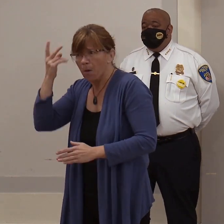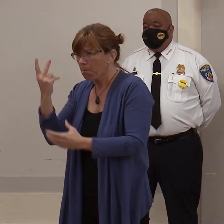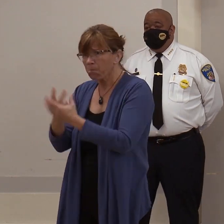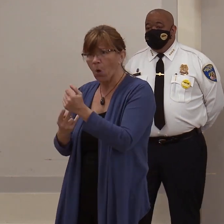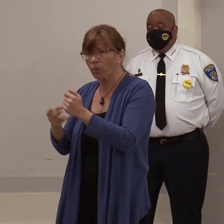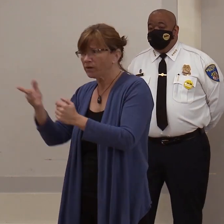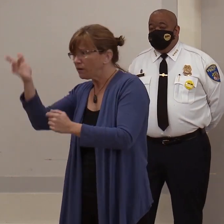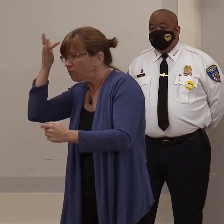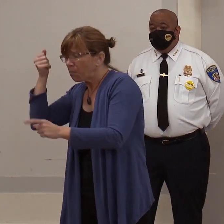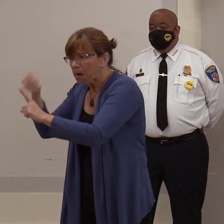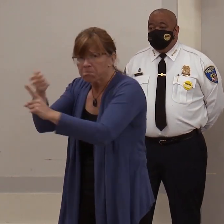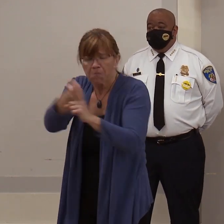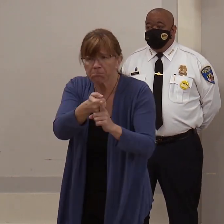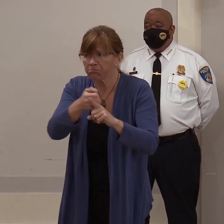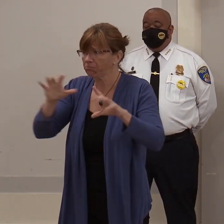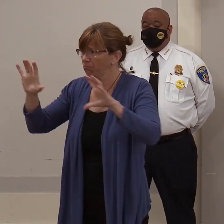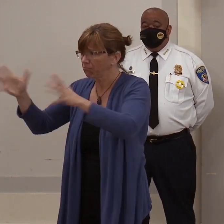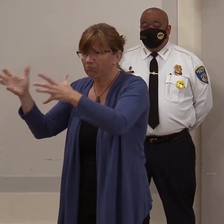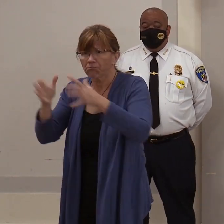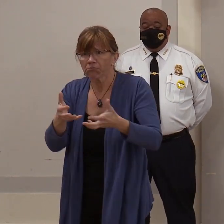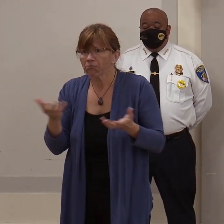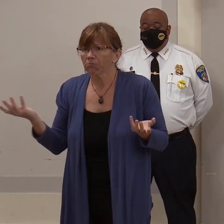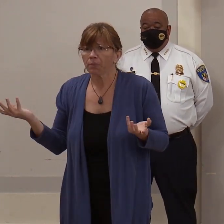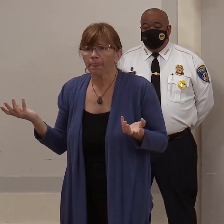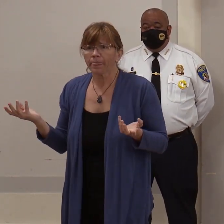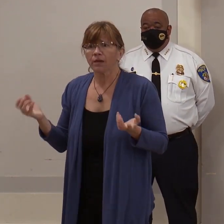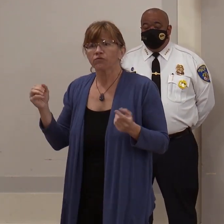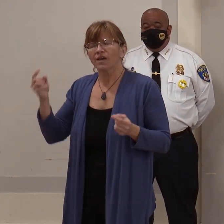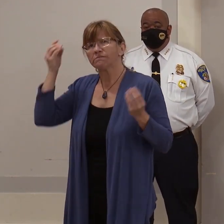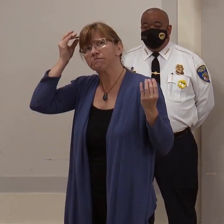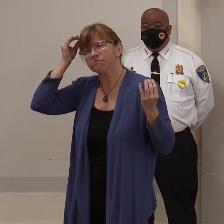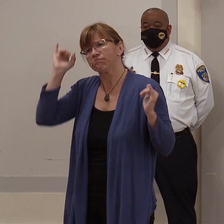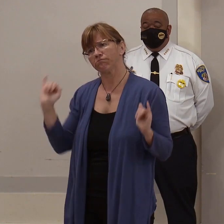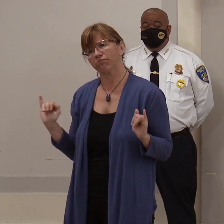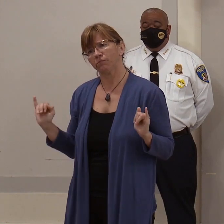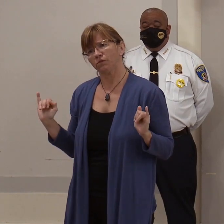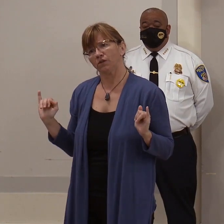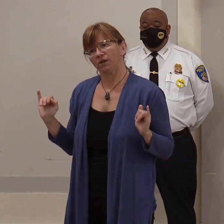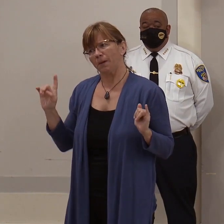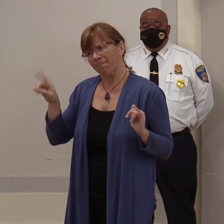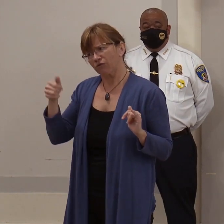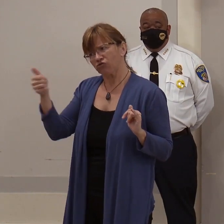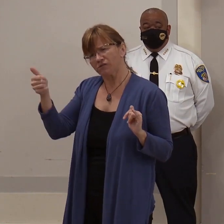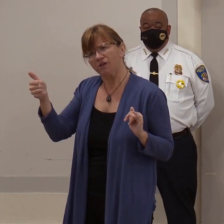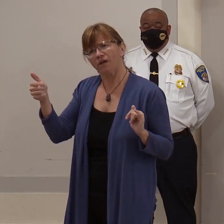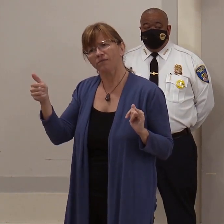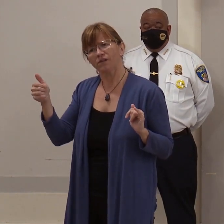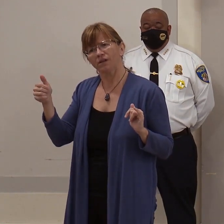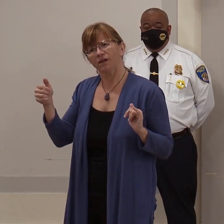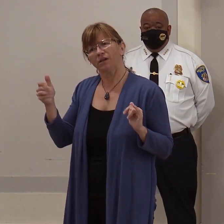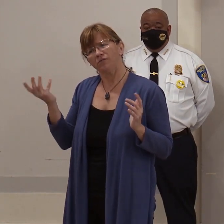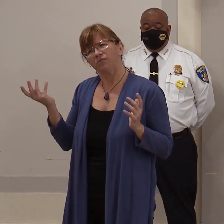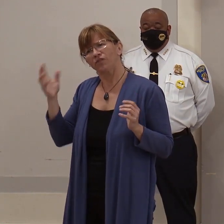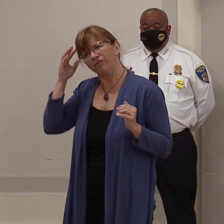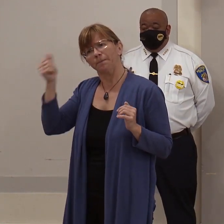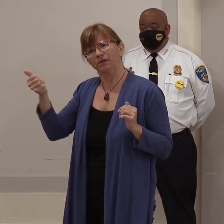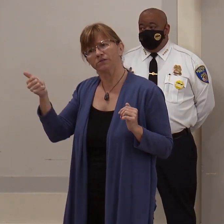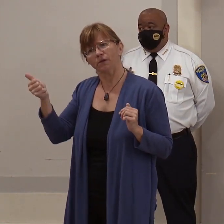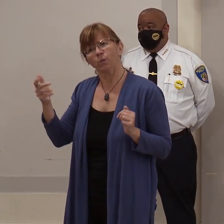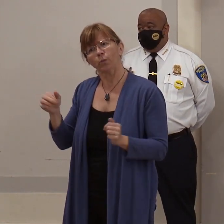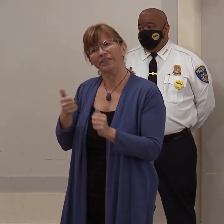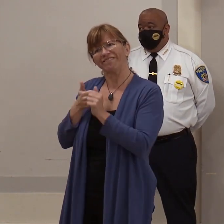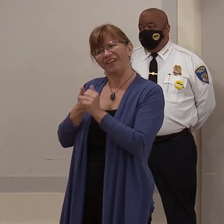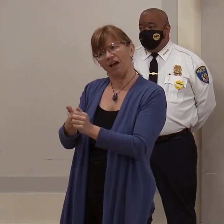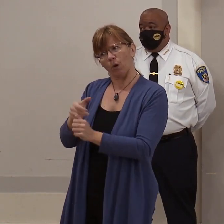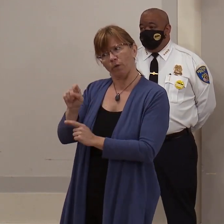about things greater than yourselves, but also about keeping yourself safe. And we're going to follow the data and make our decisions as we